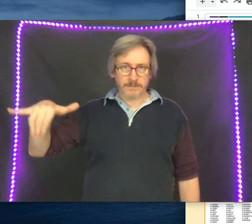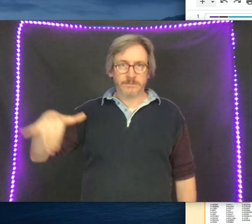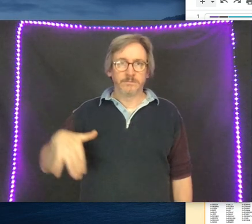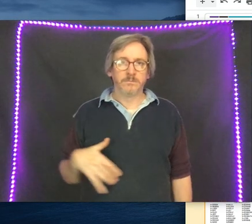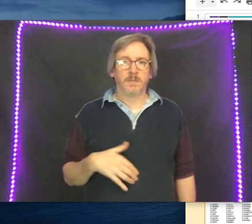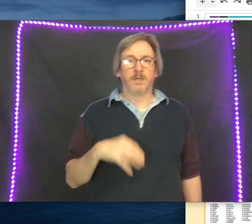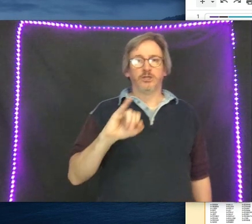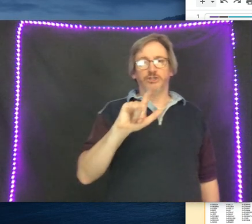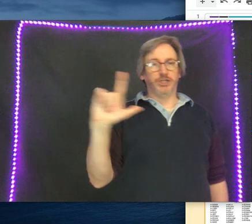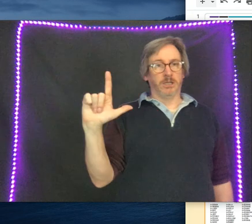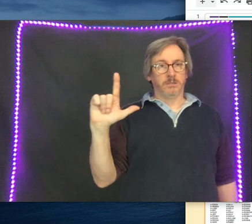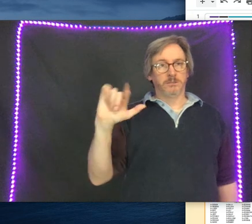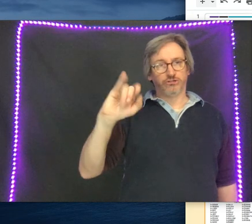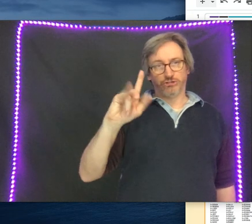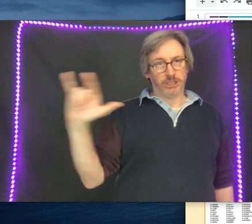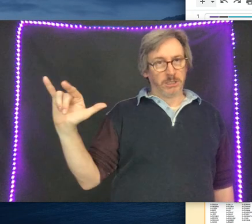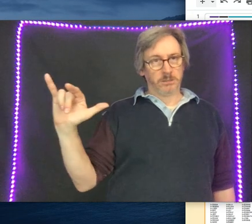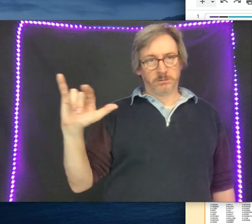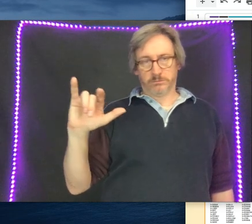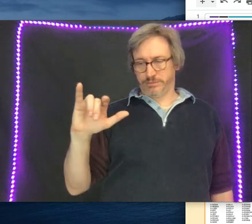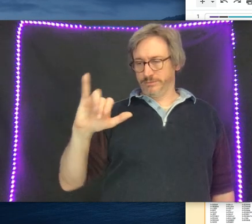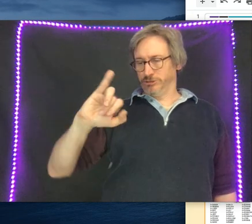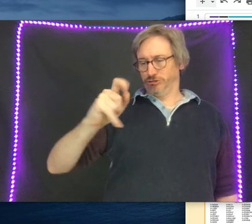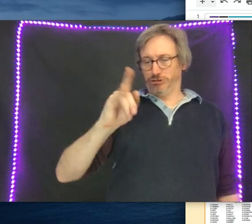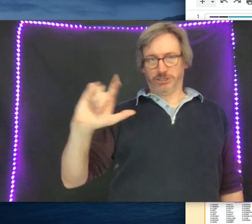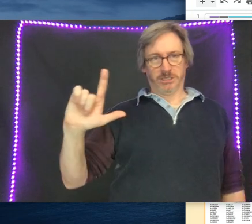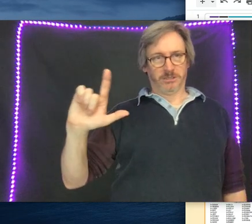Holly, Jill.